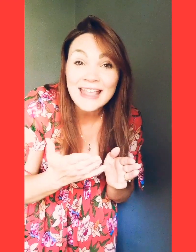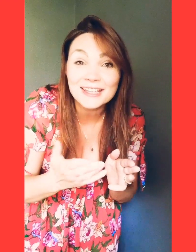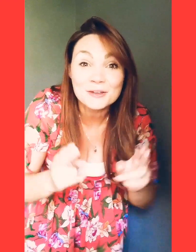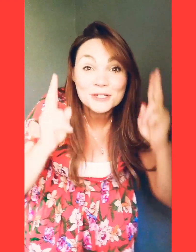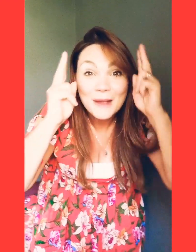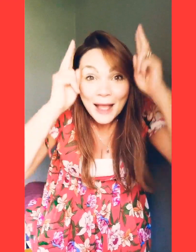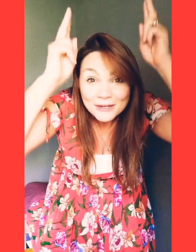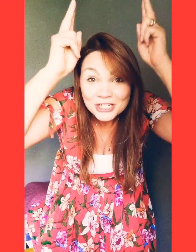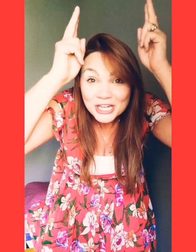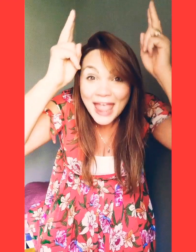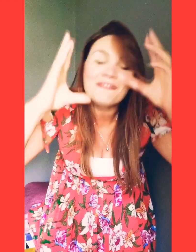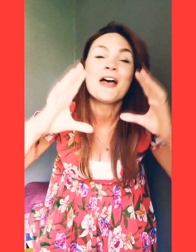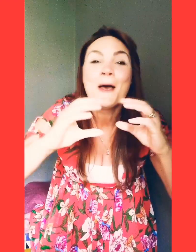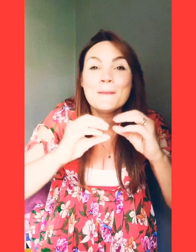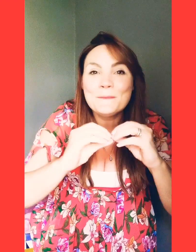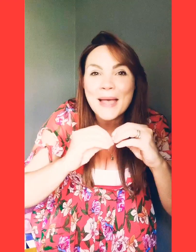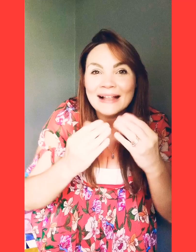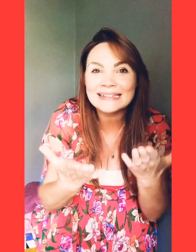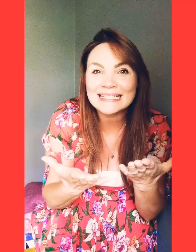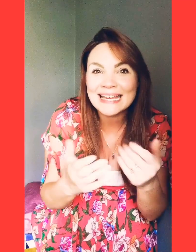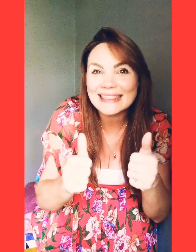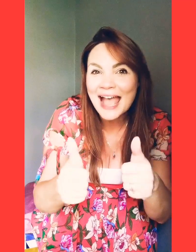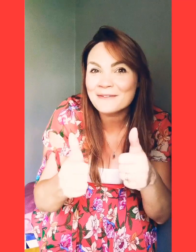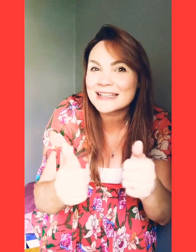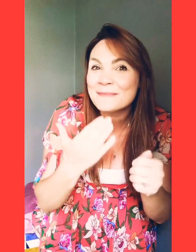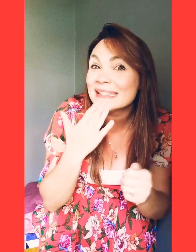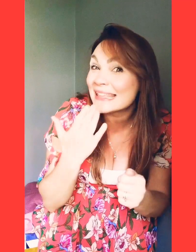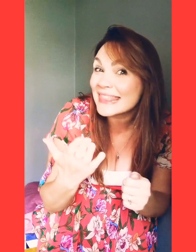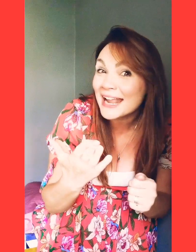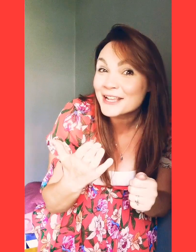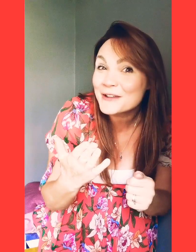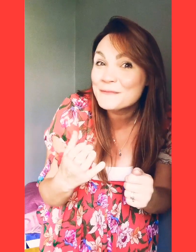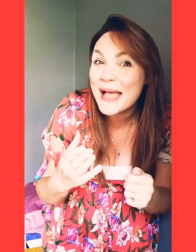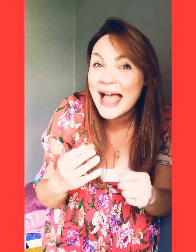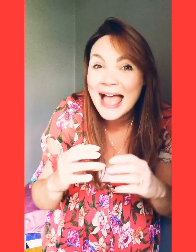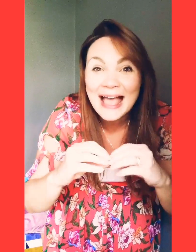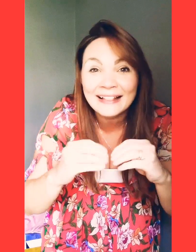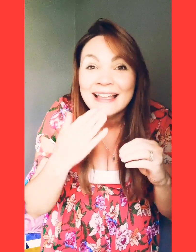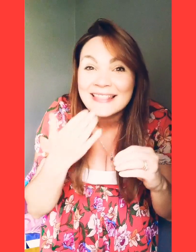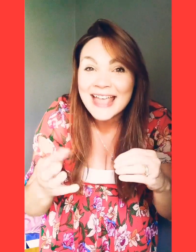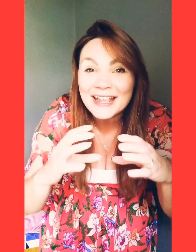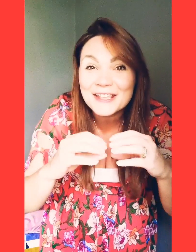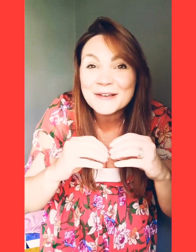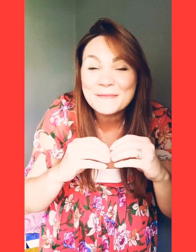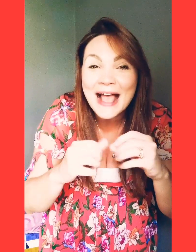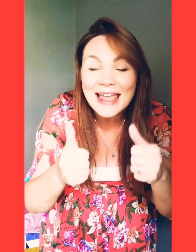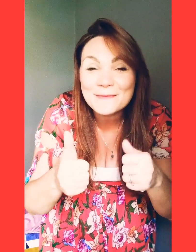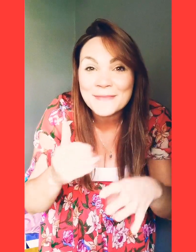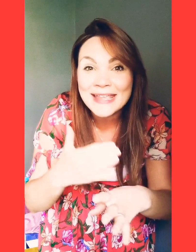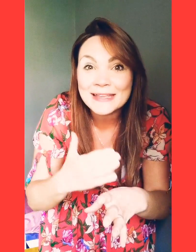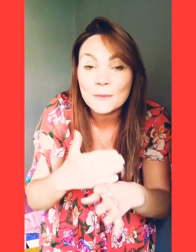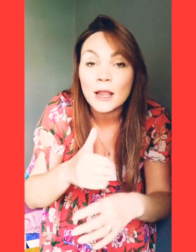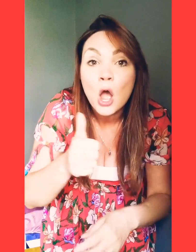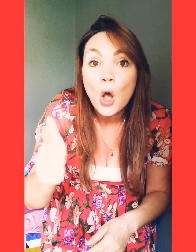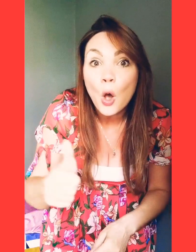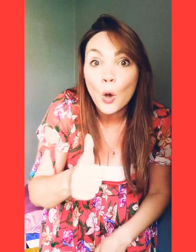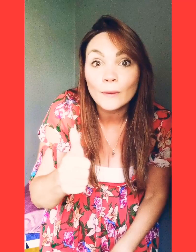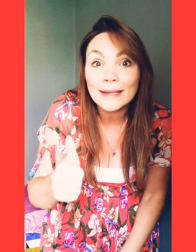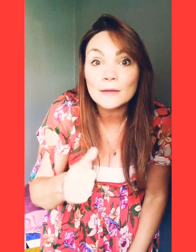Thank you to our chef, Belle, today. That was amazing. Thank you, Belle. Thank you, Belle. Amazing work. Okay, you